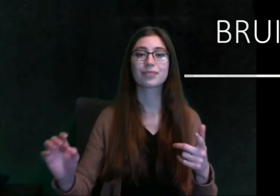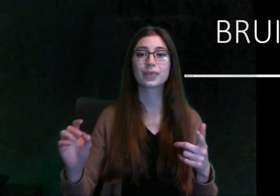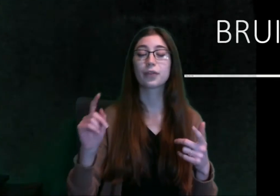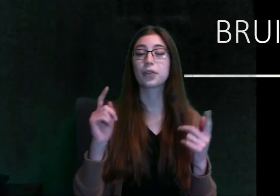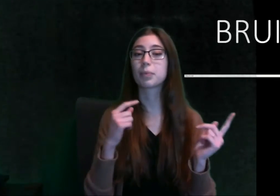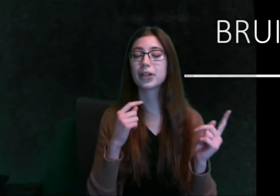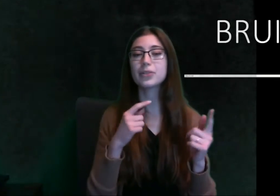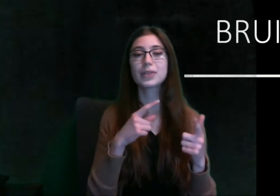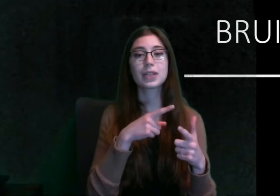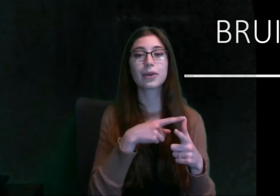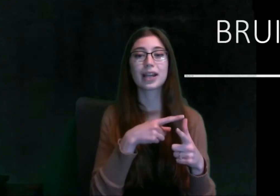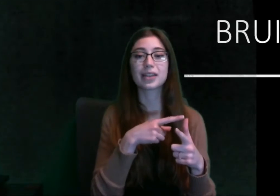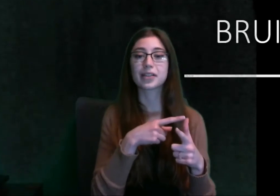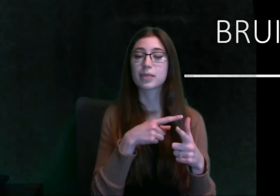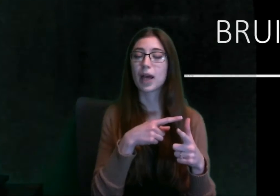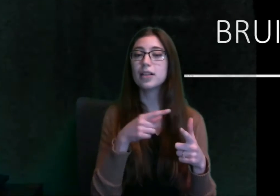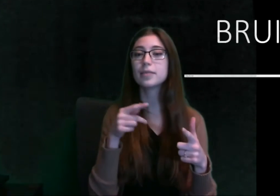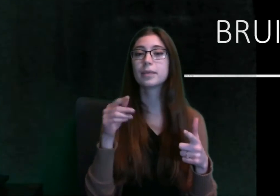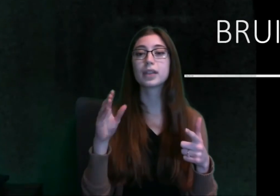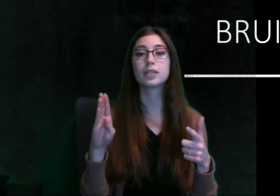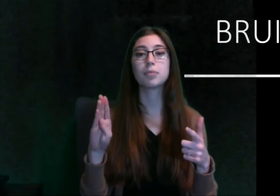For bruise, you can either spell